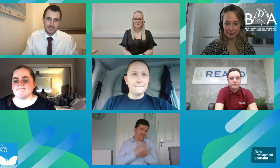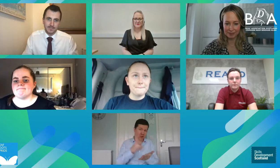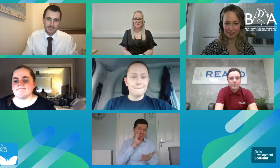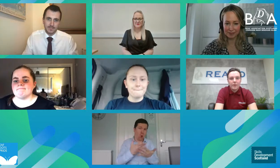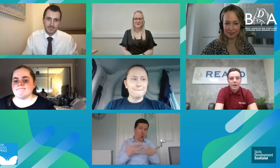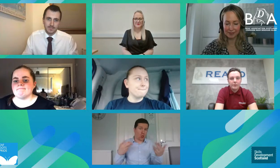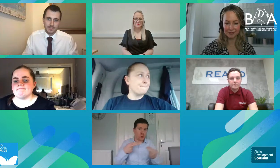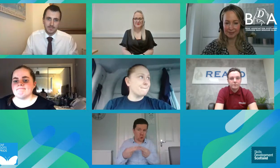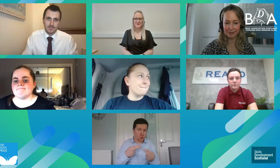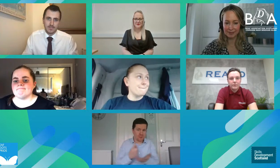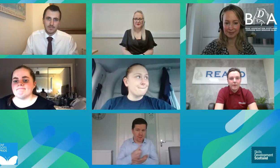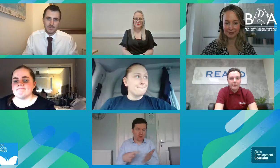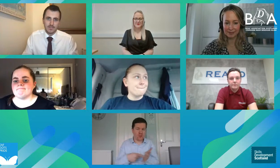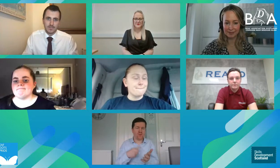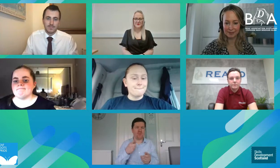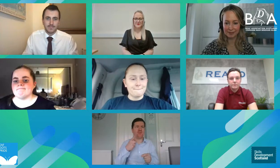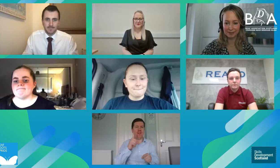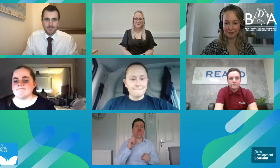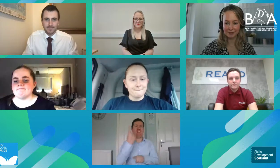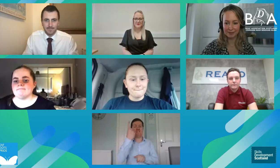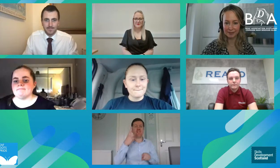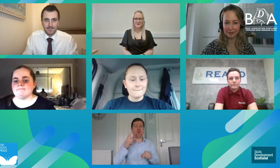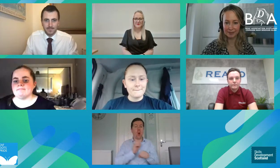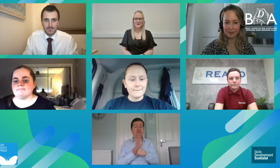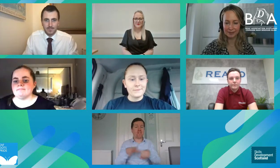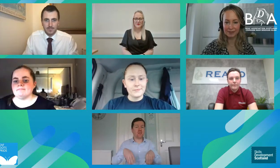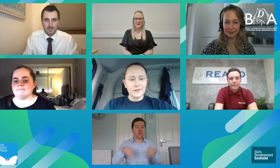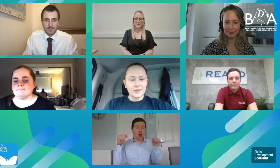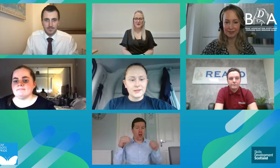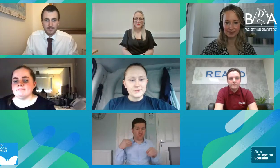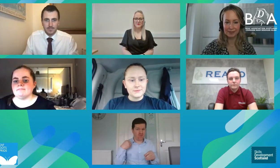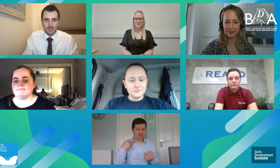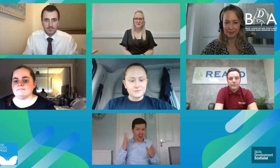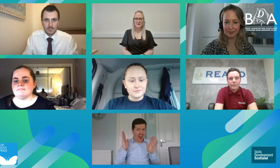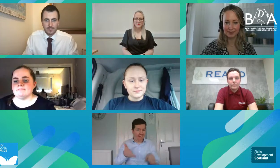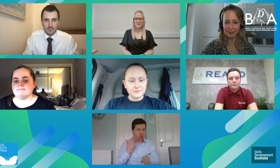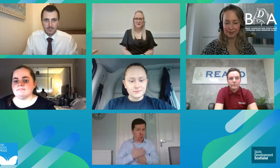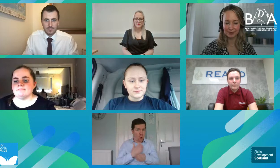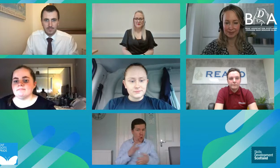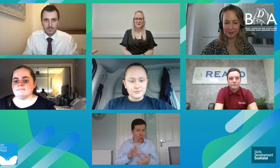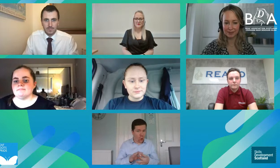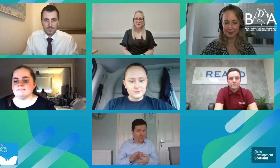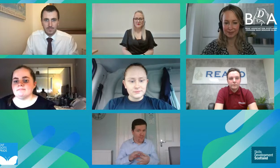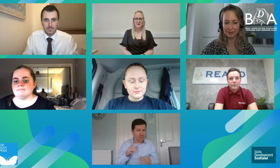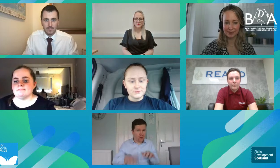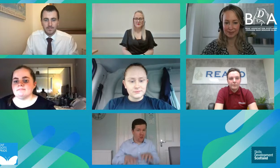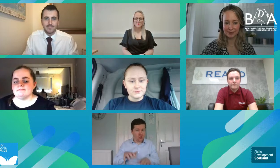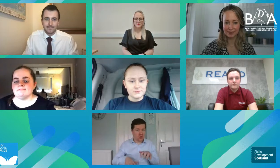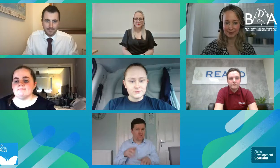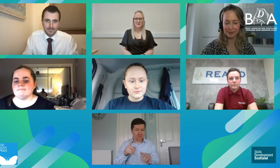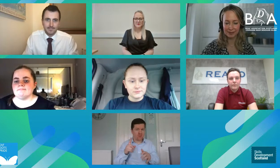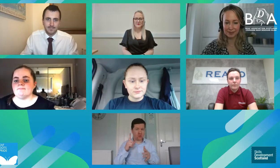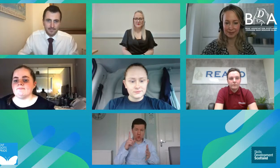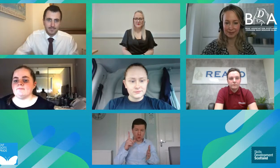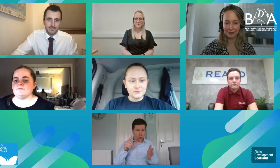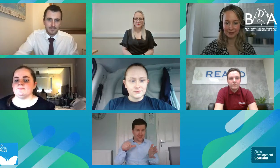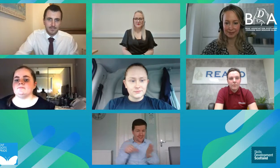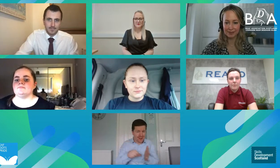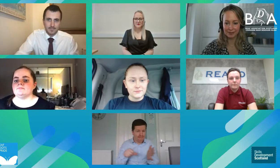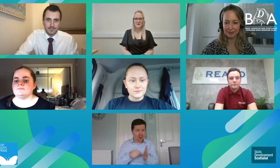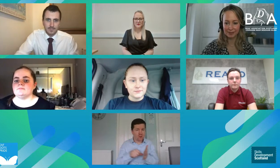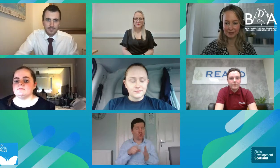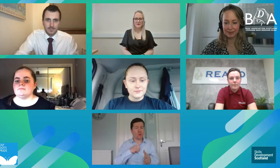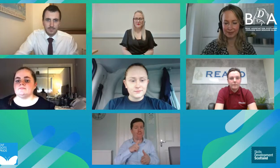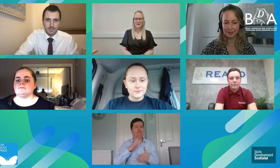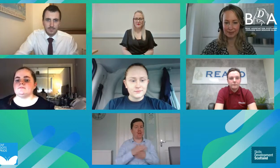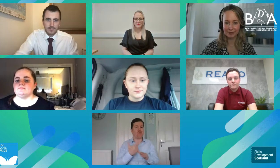COVID has had a really awful effect on everybody's work experience. I think just before COVID,